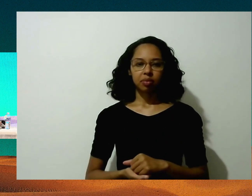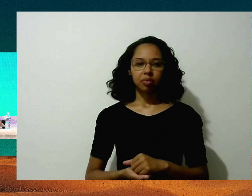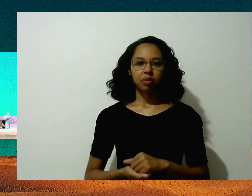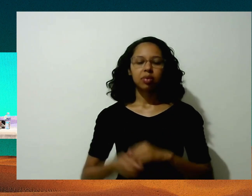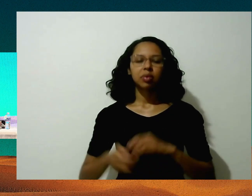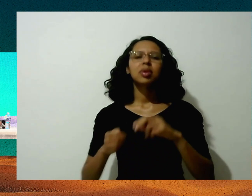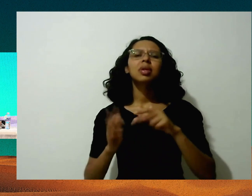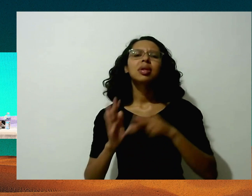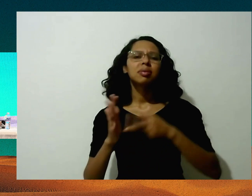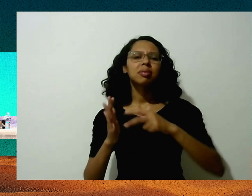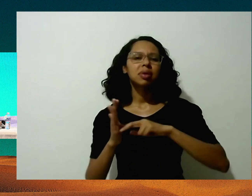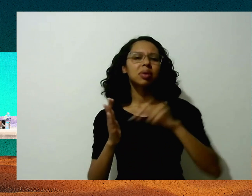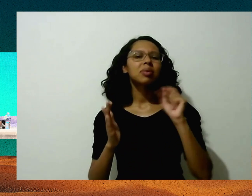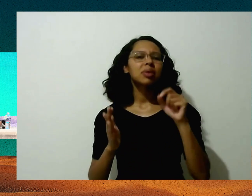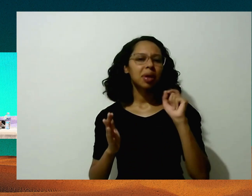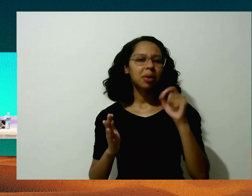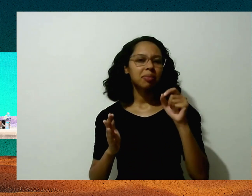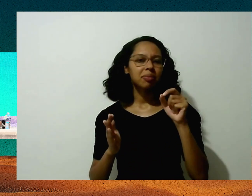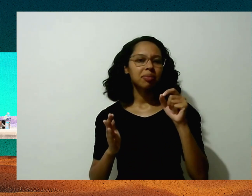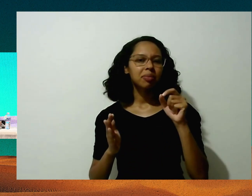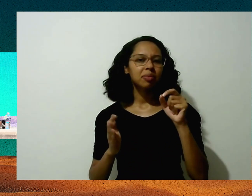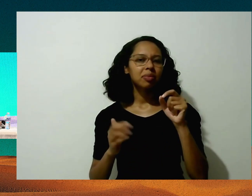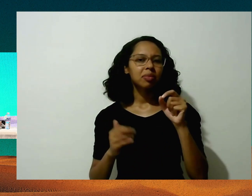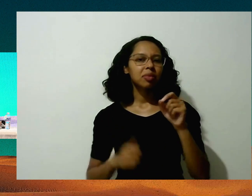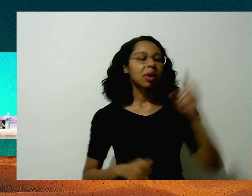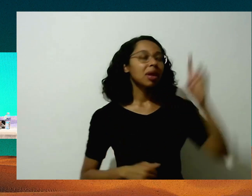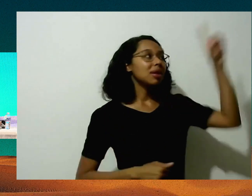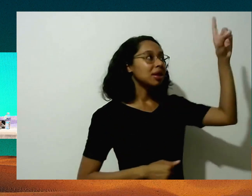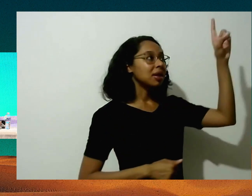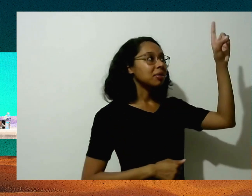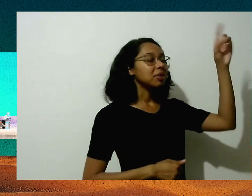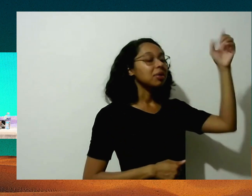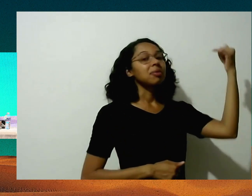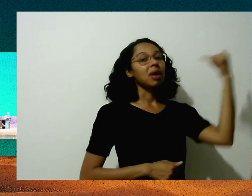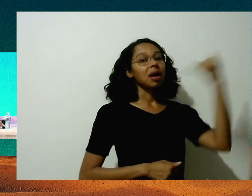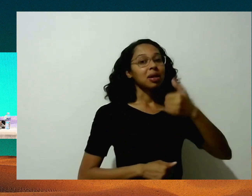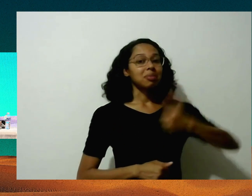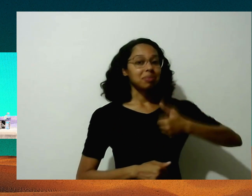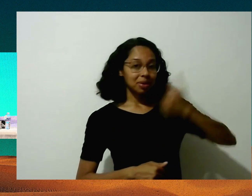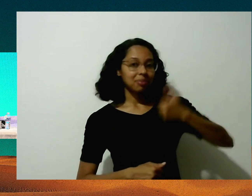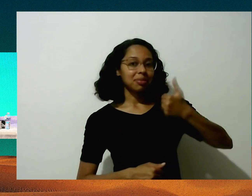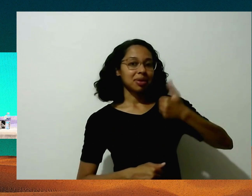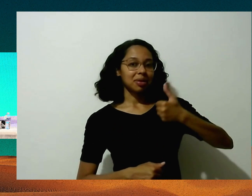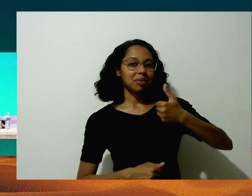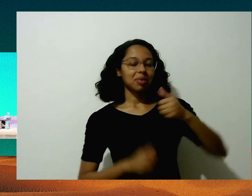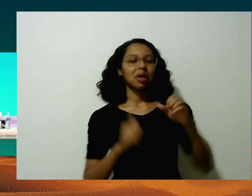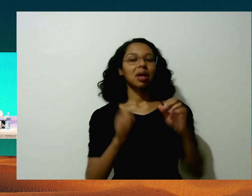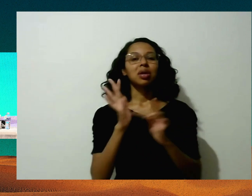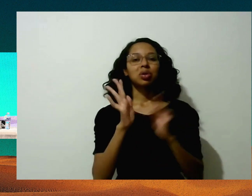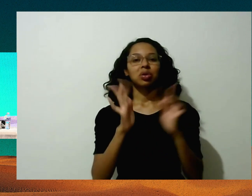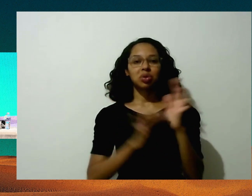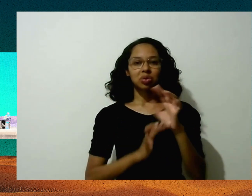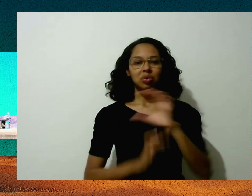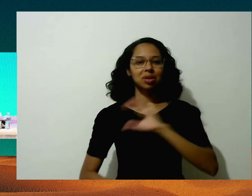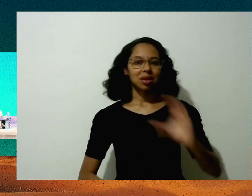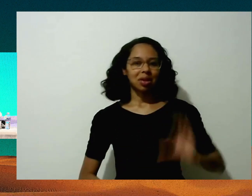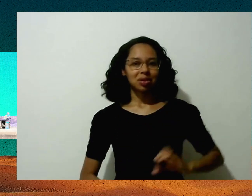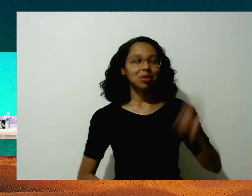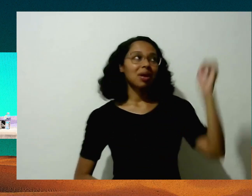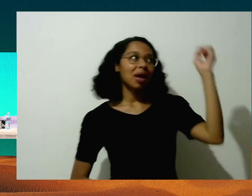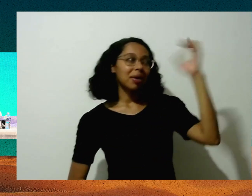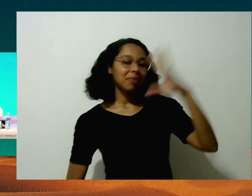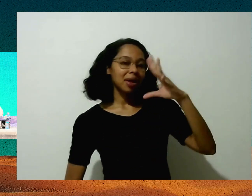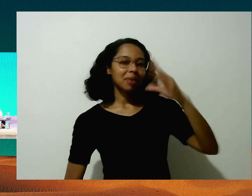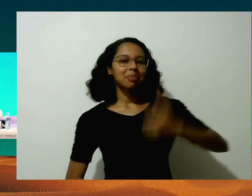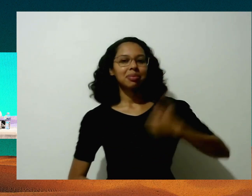origem de toda a palavra profética, irmãos, é a revelação de Jesus Cristo. Saints, that shows us that the origin of the prophetic